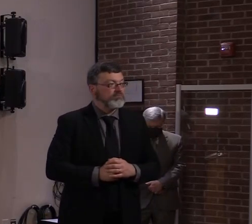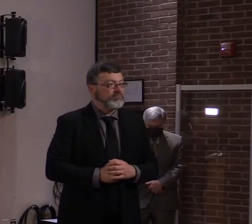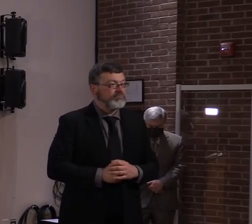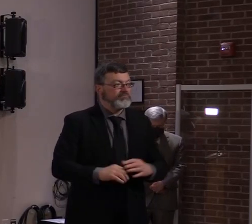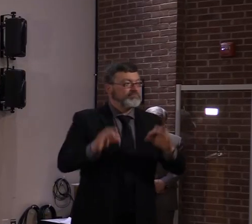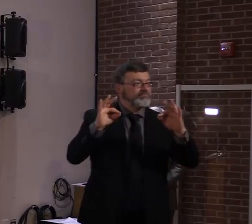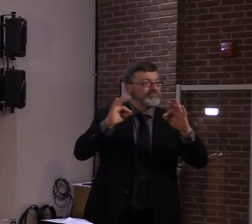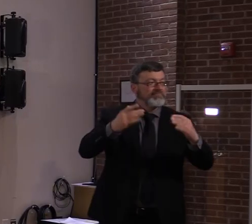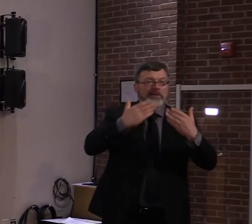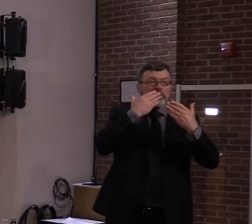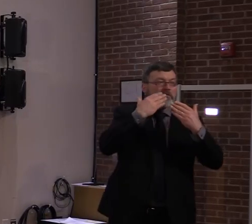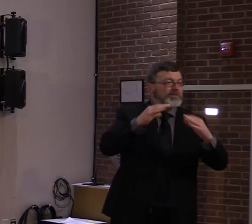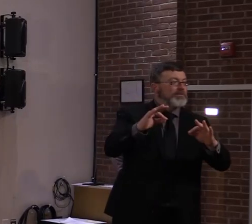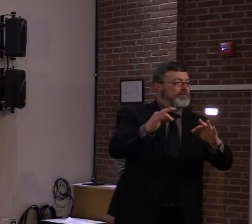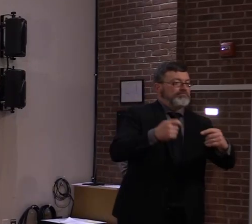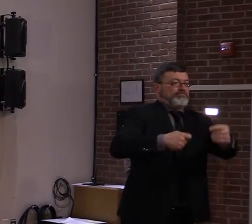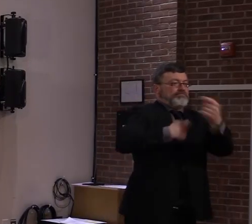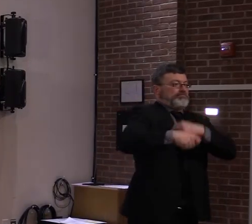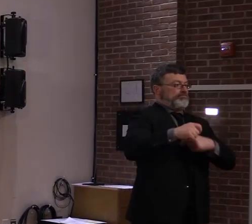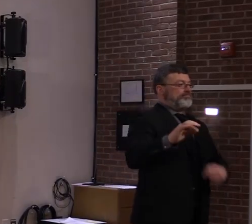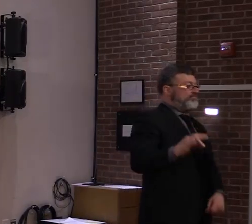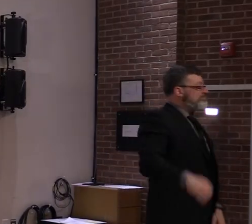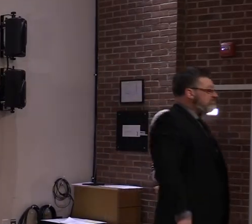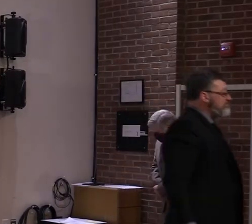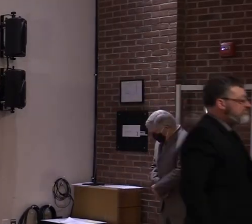Stuart Ledbetter, NBC 5.